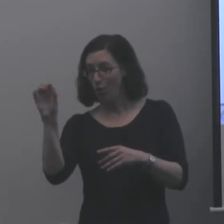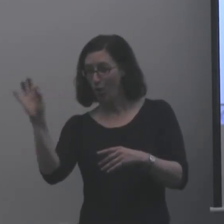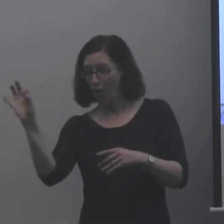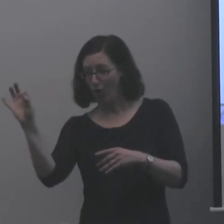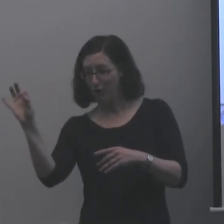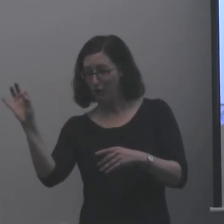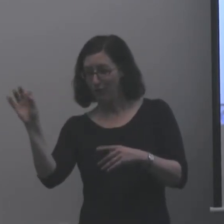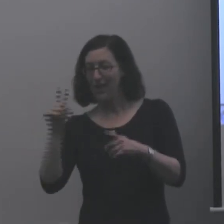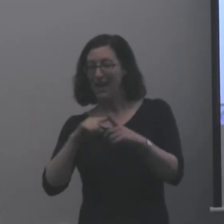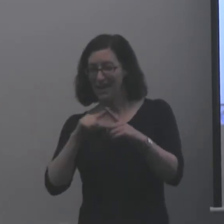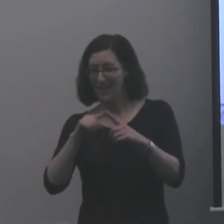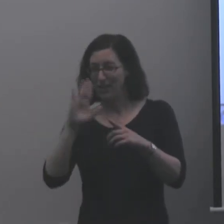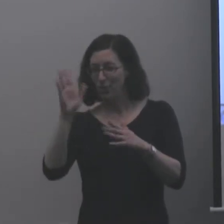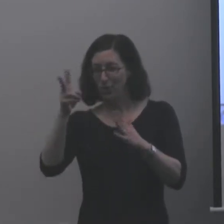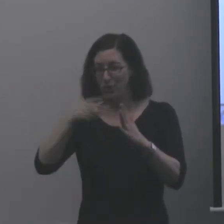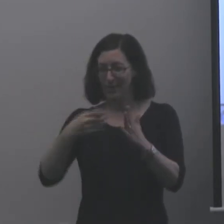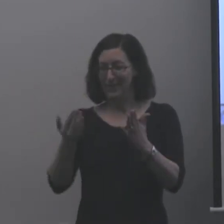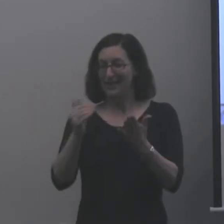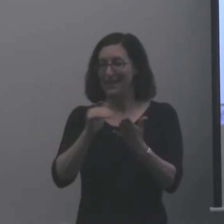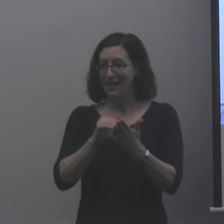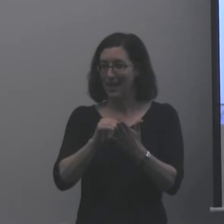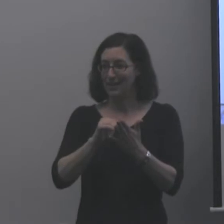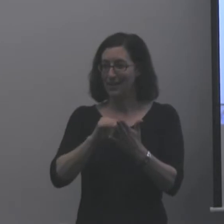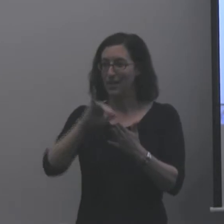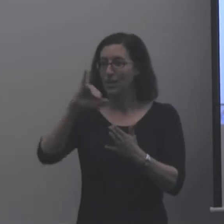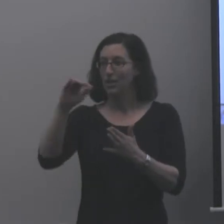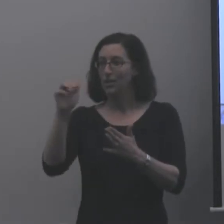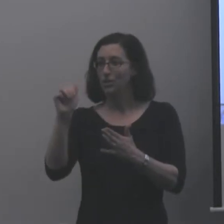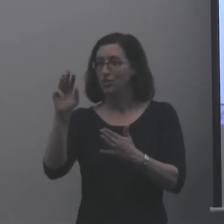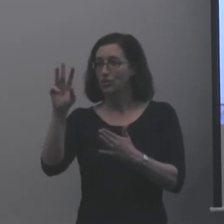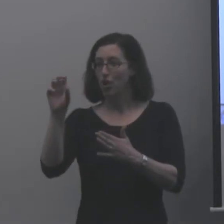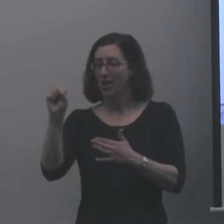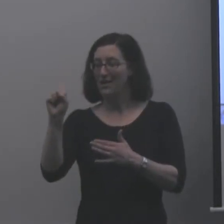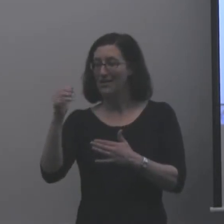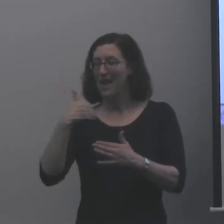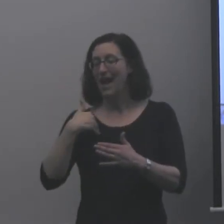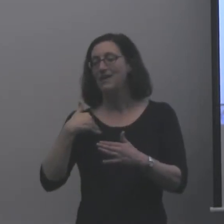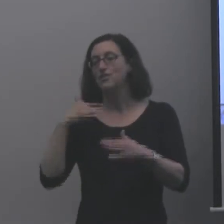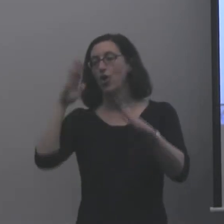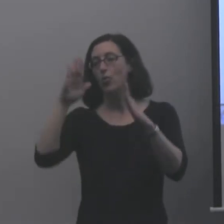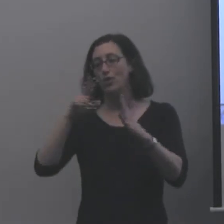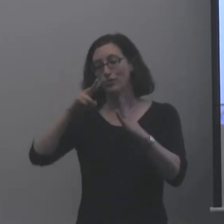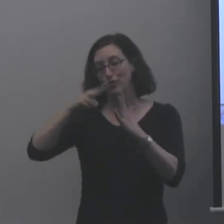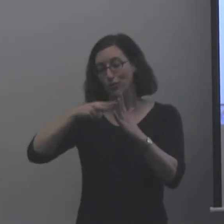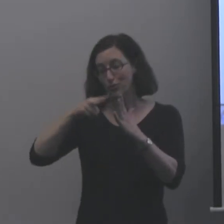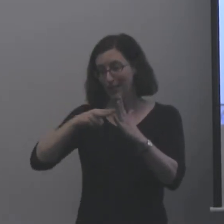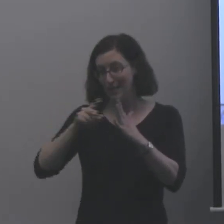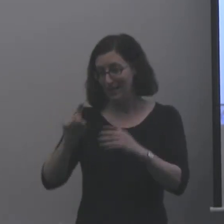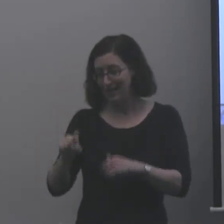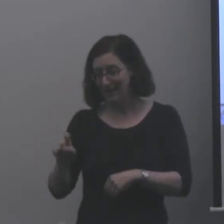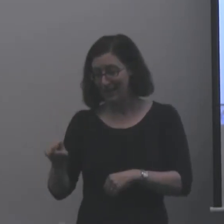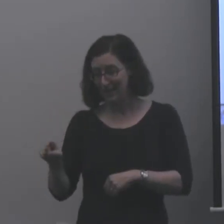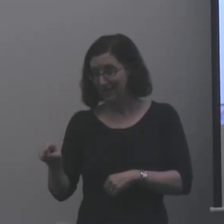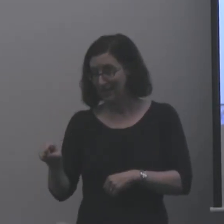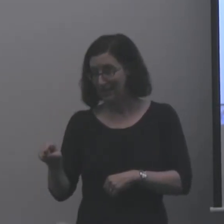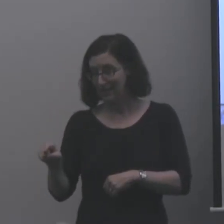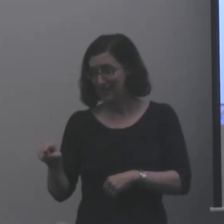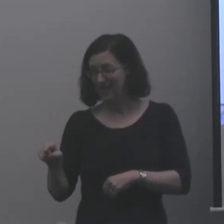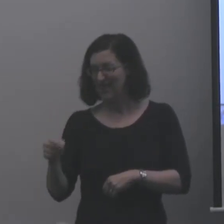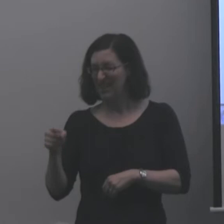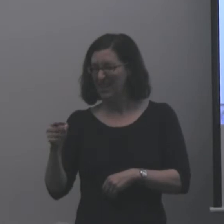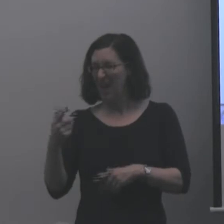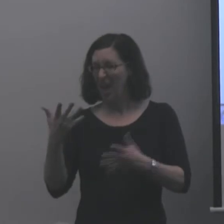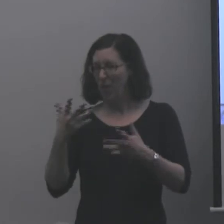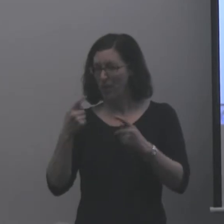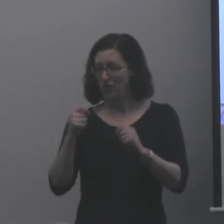unless I do that. And then JAWS comes with these really nifty read keys, and I can try to use those. And let me see what happens when